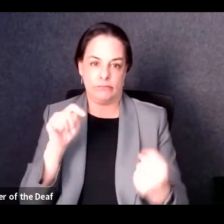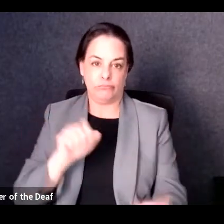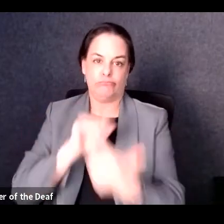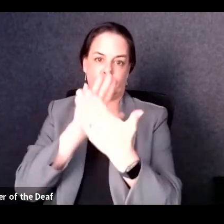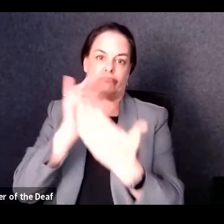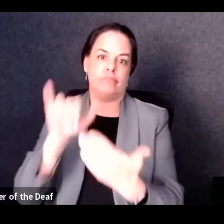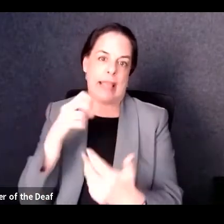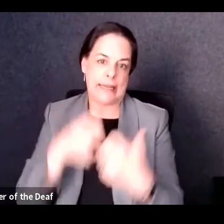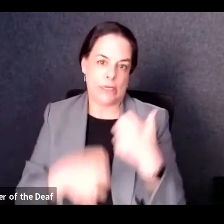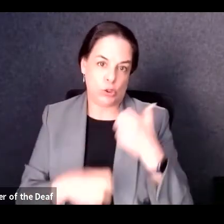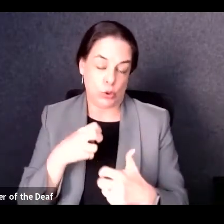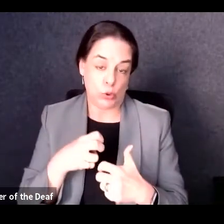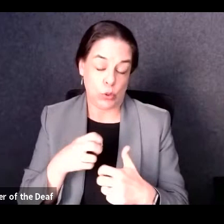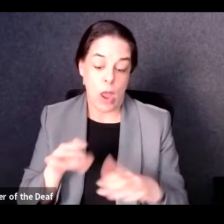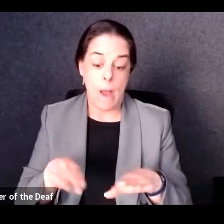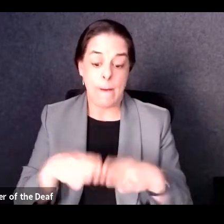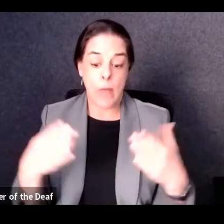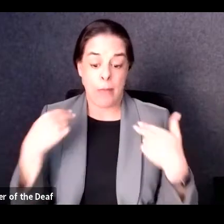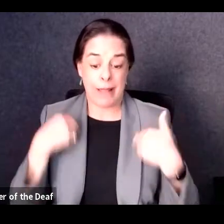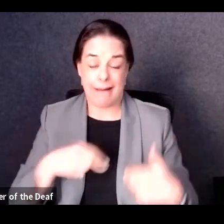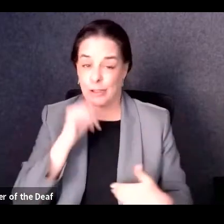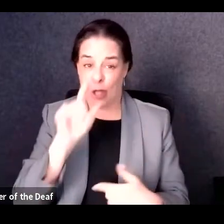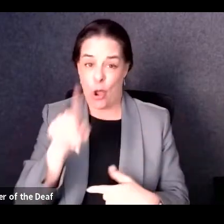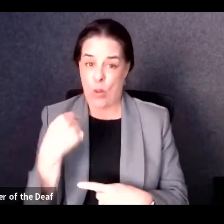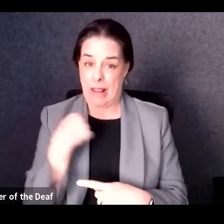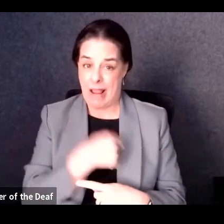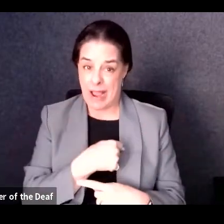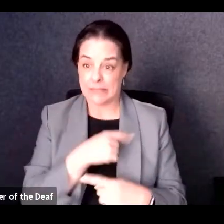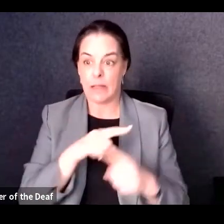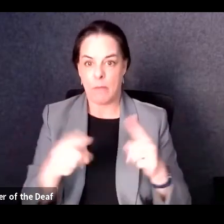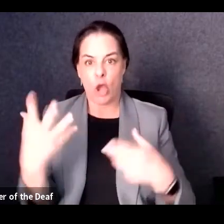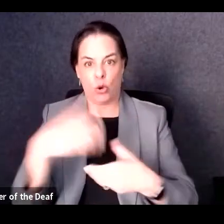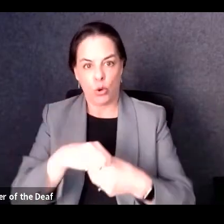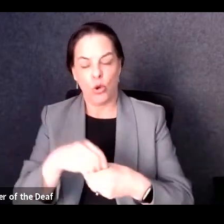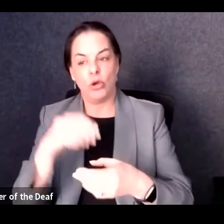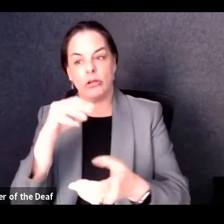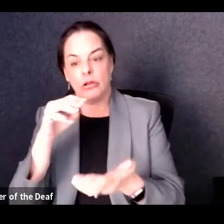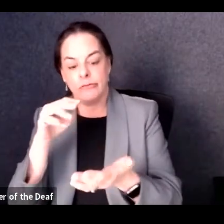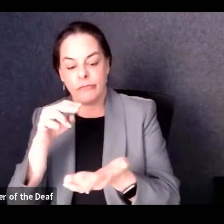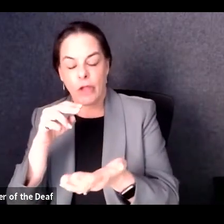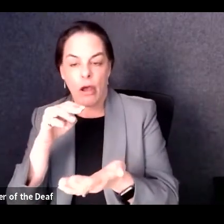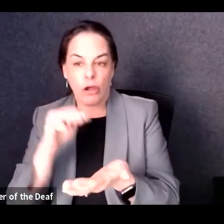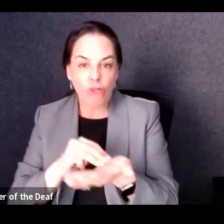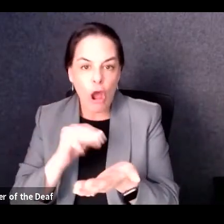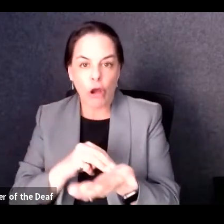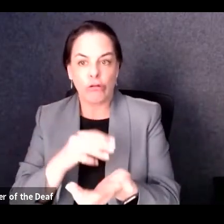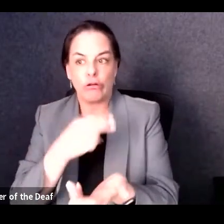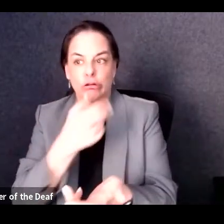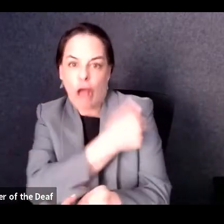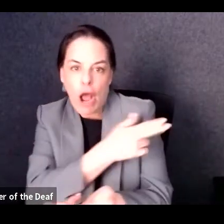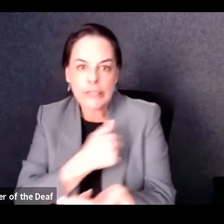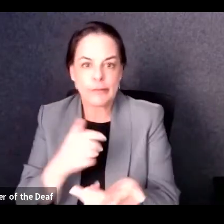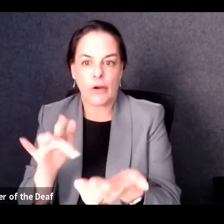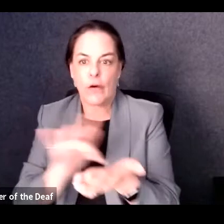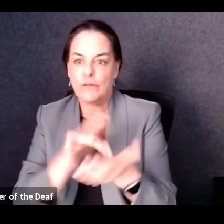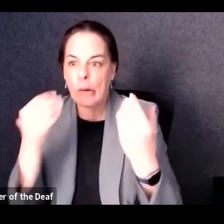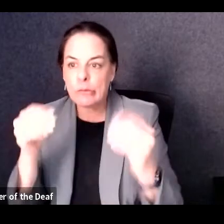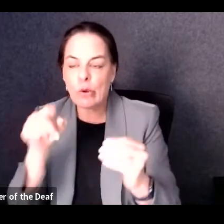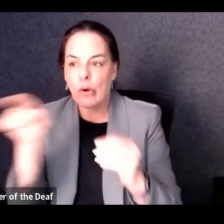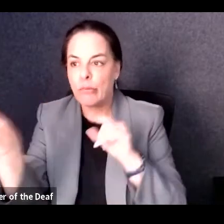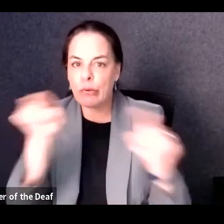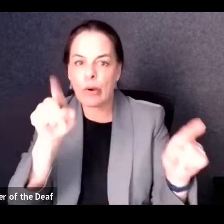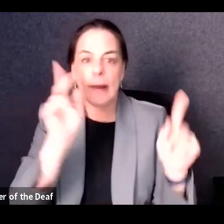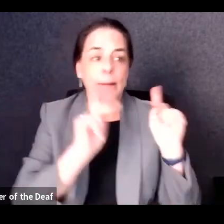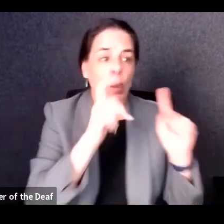health system is not just us, it's hospitals and doctors' offices and pharmacists and groups that work with